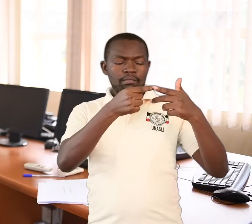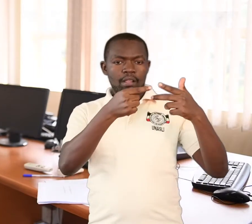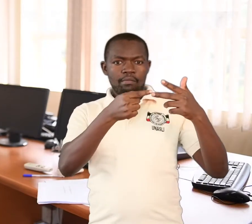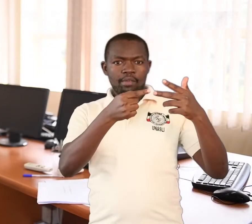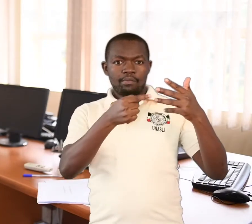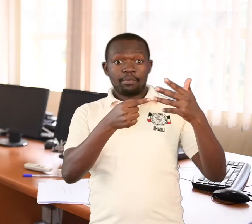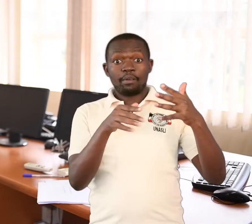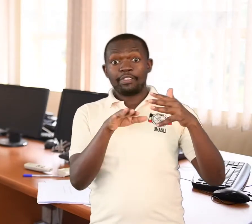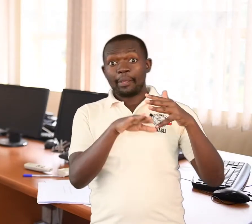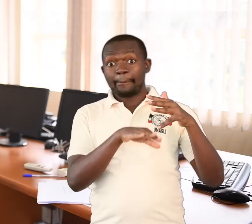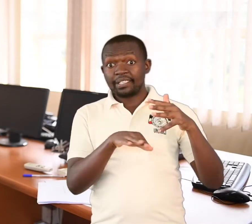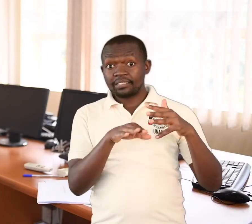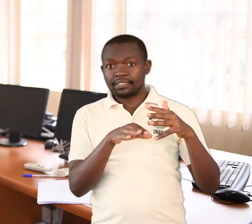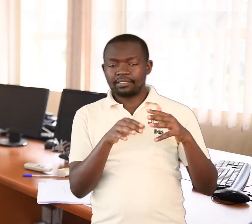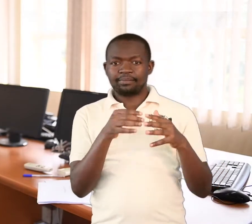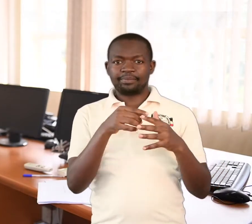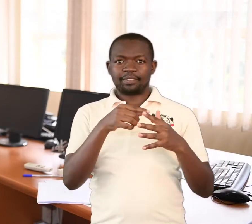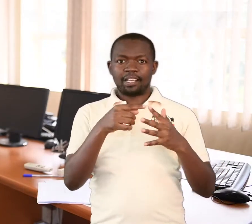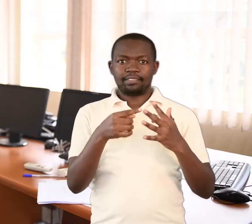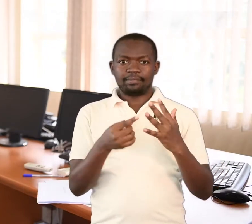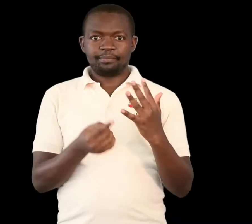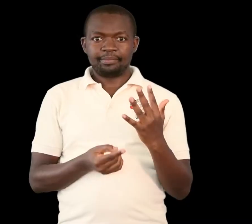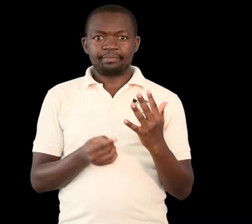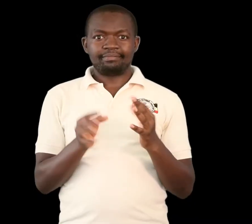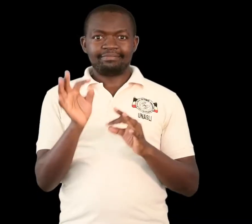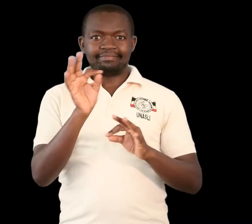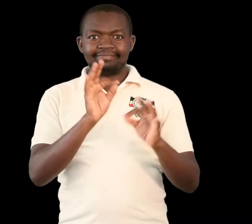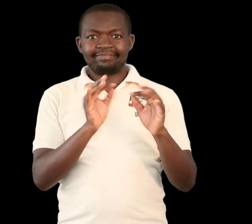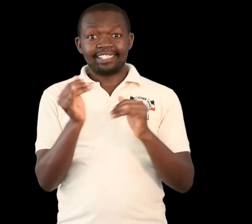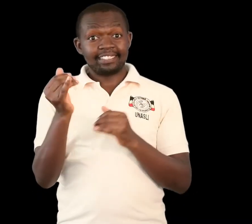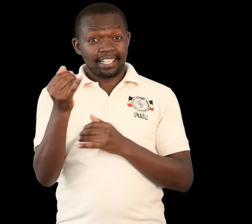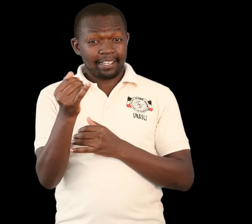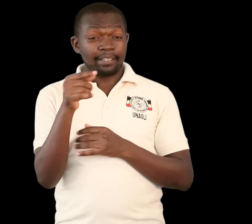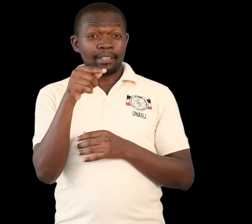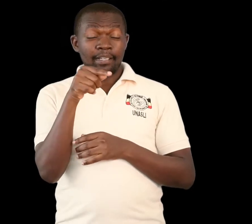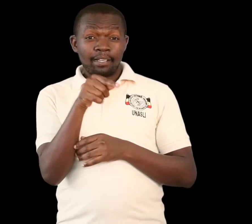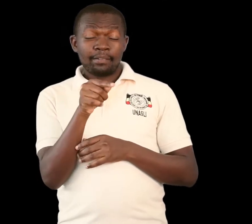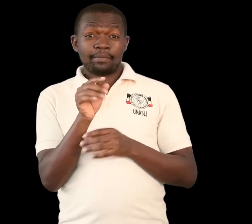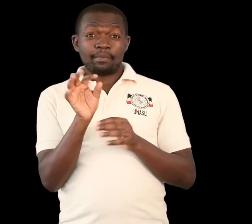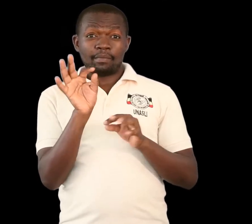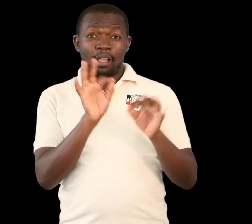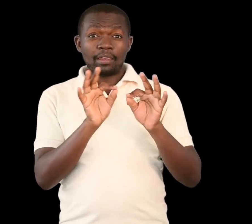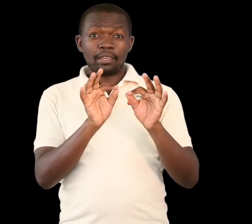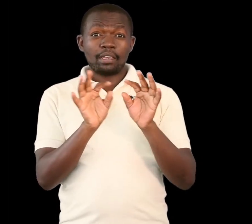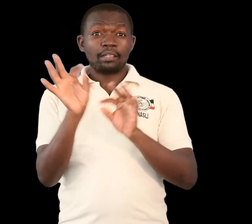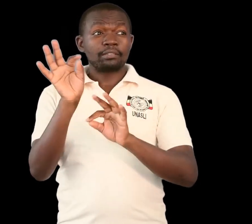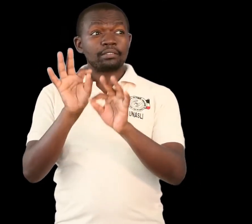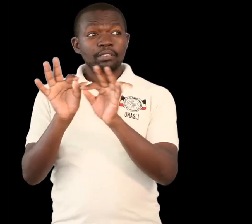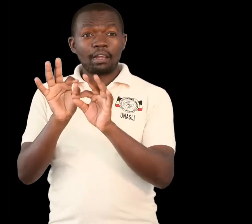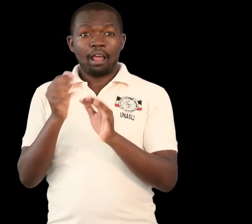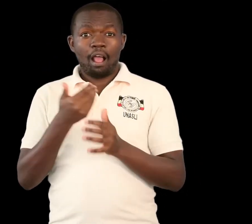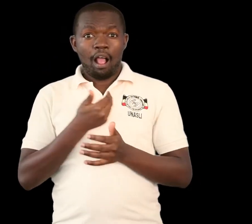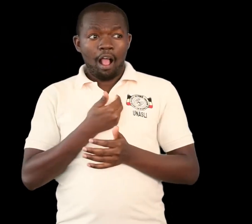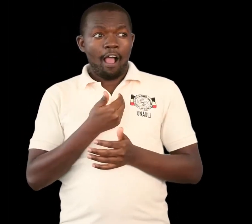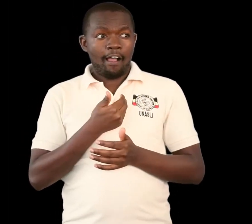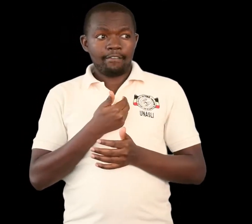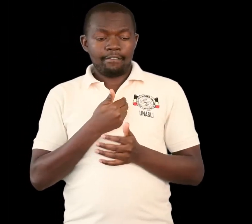basic elements of art and design. Art and design has the